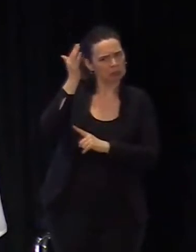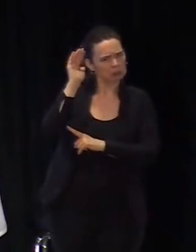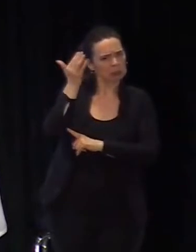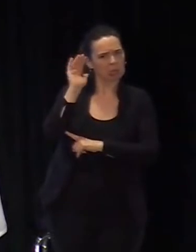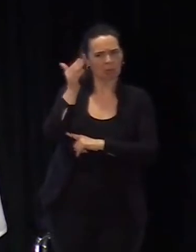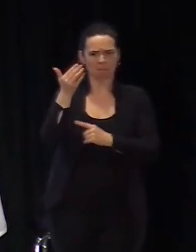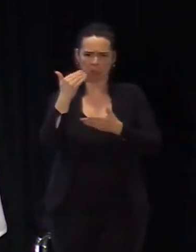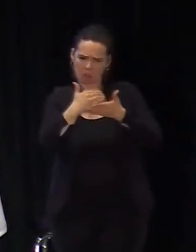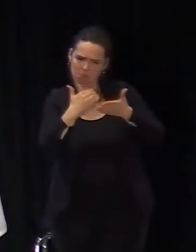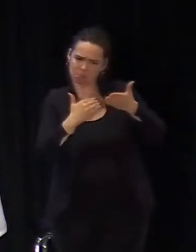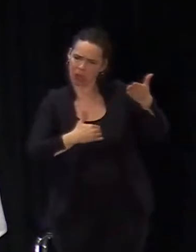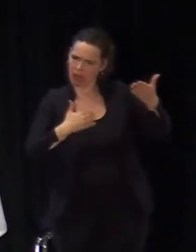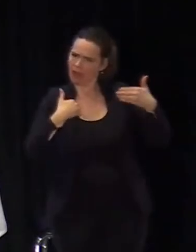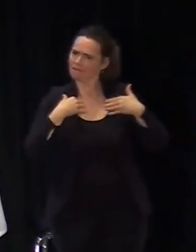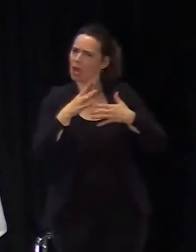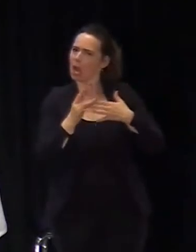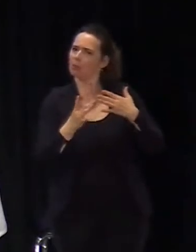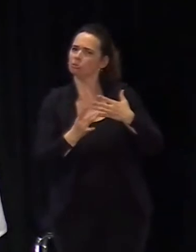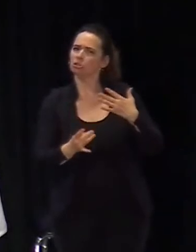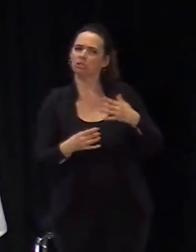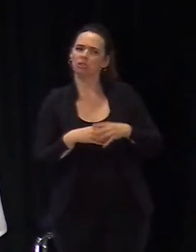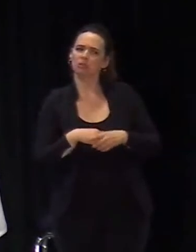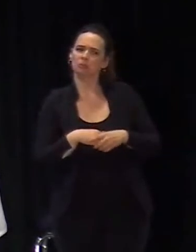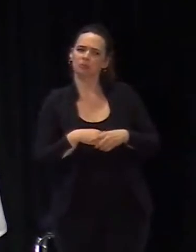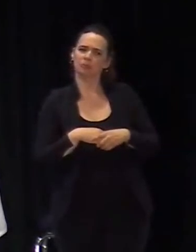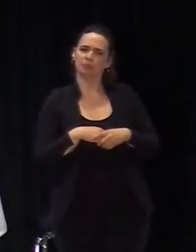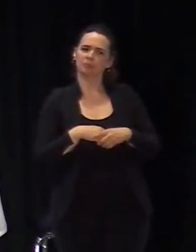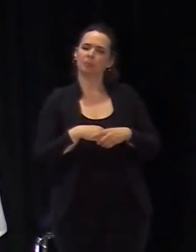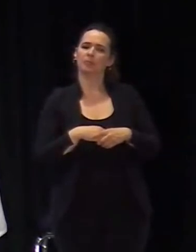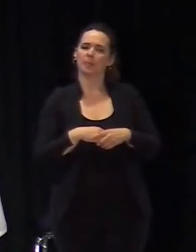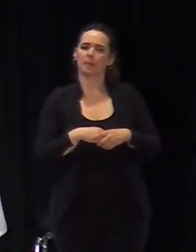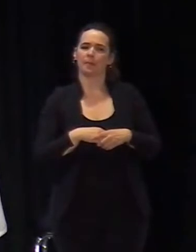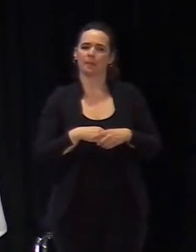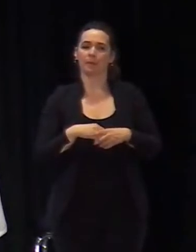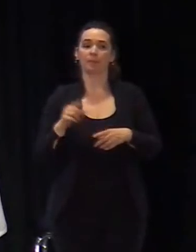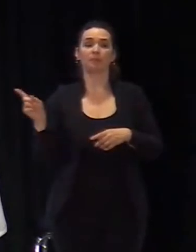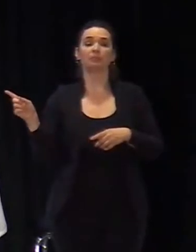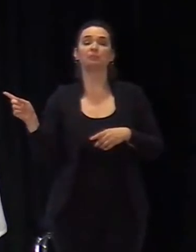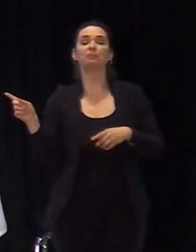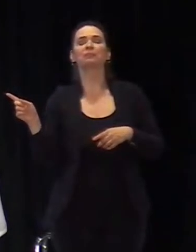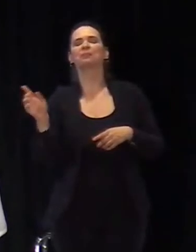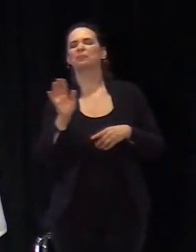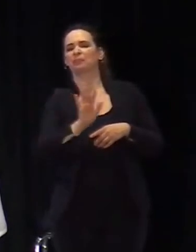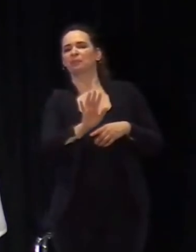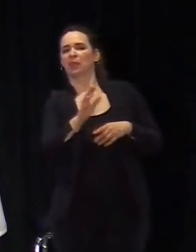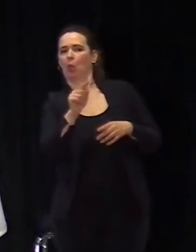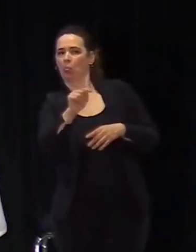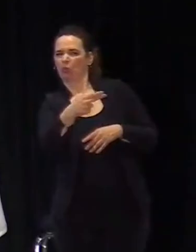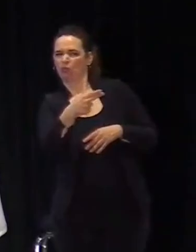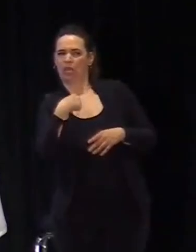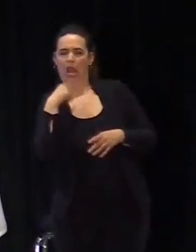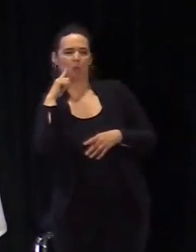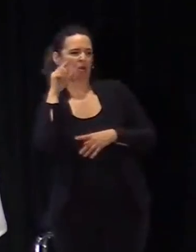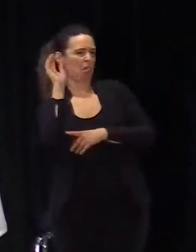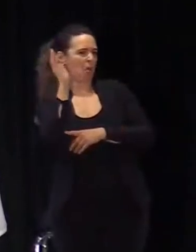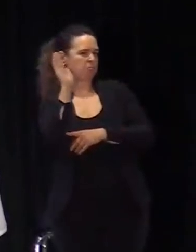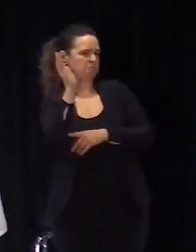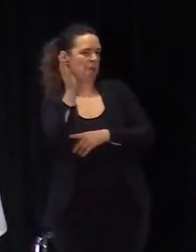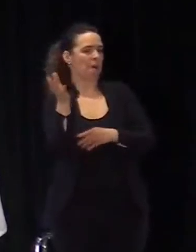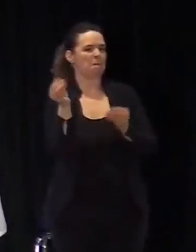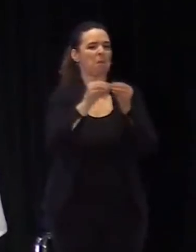condition? Yeah, we'll have a better program Thursday to answer all the specific questions related to